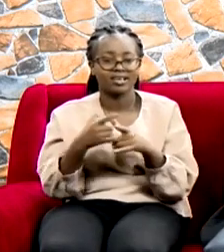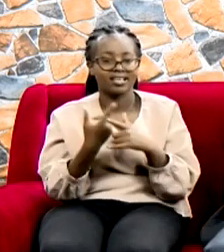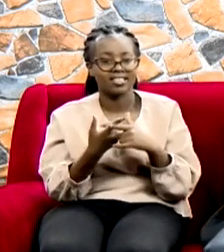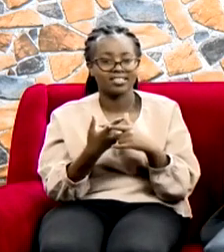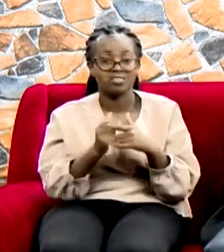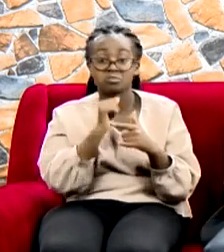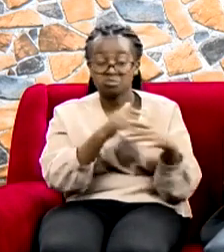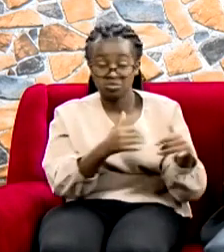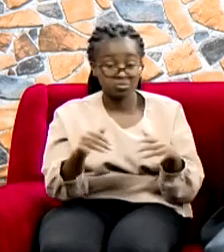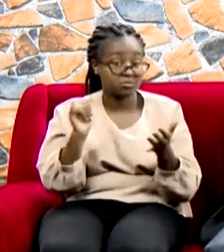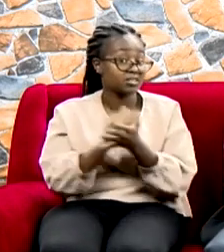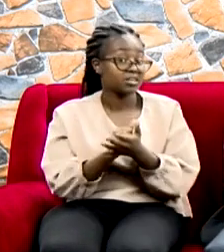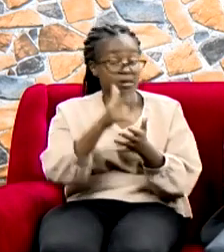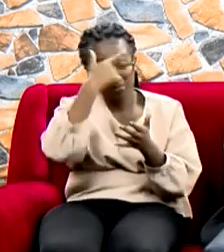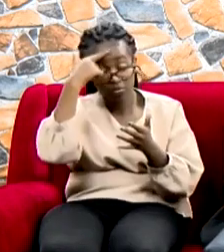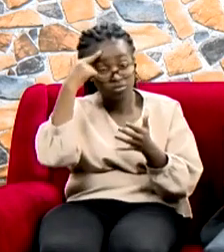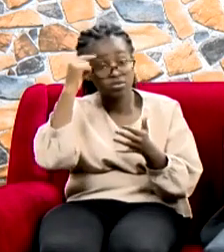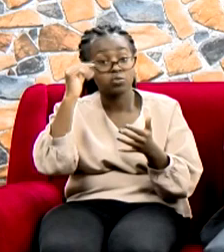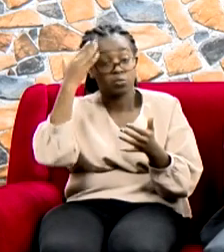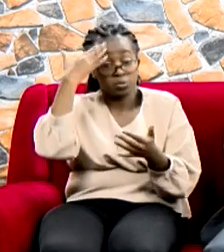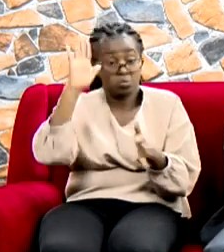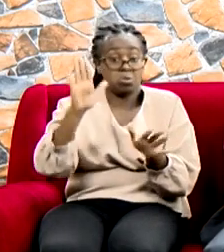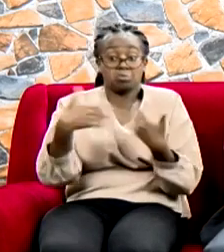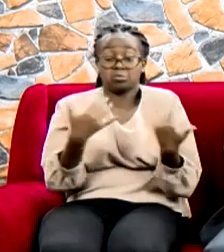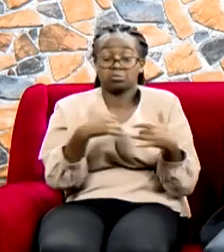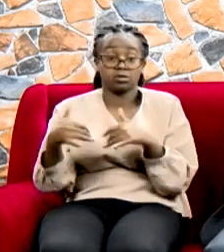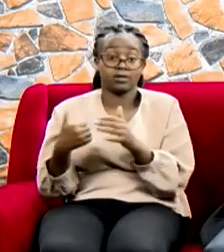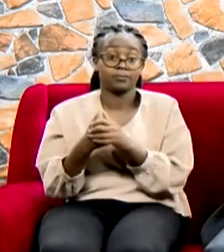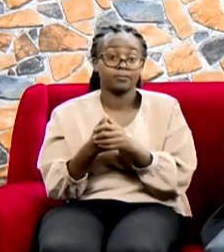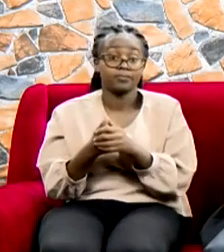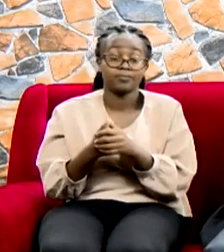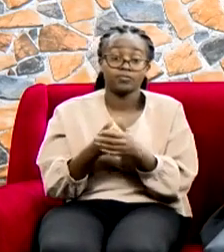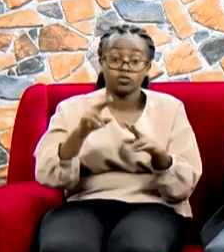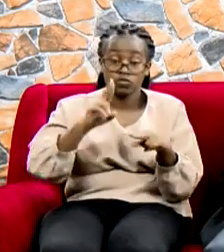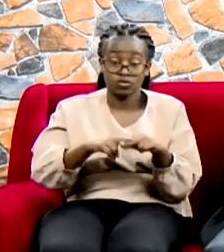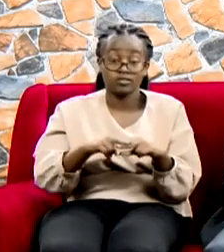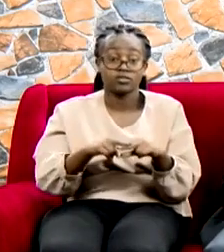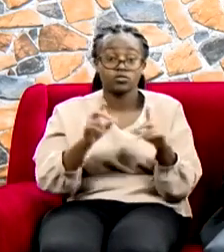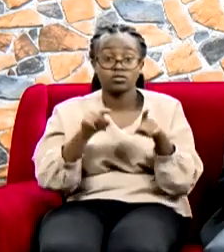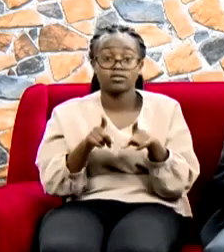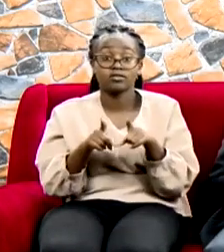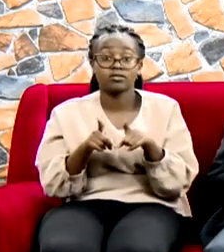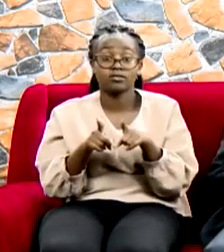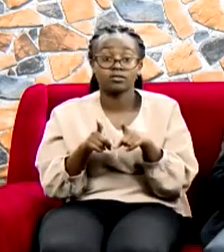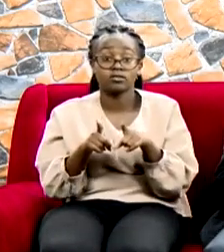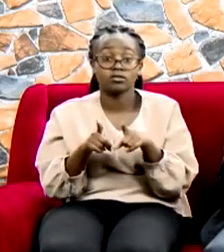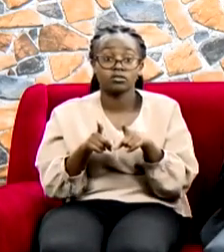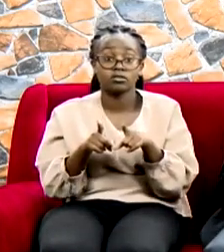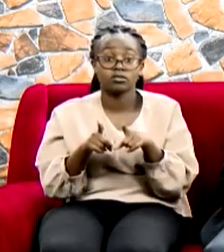probably not play with that toy because they do not know how to play. Okay. So you have to sit down yourself